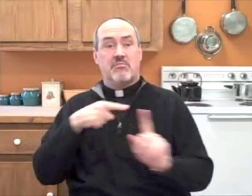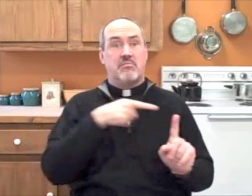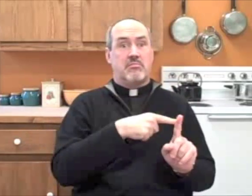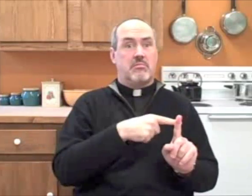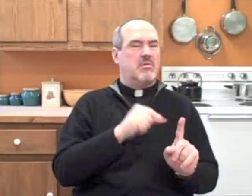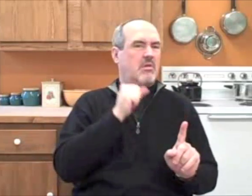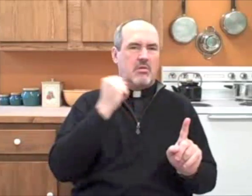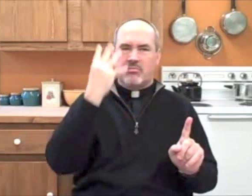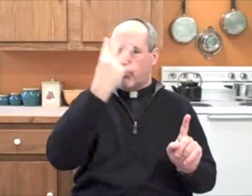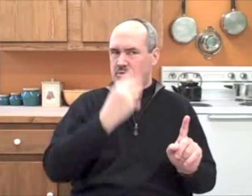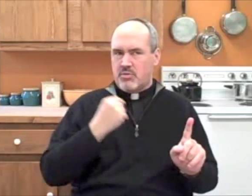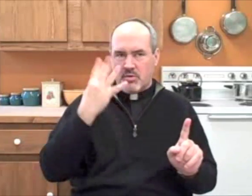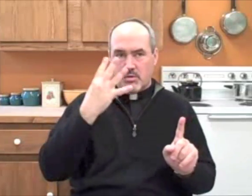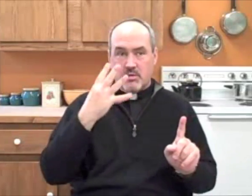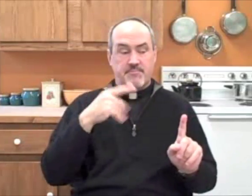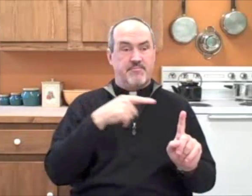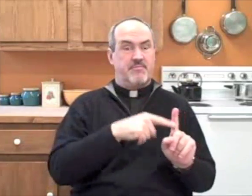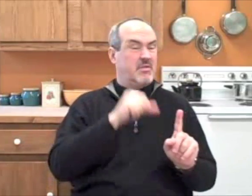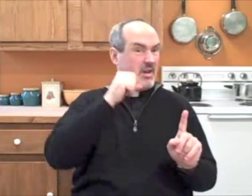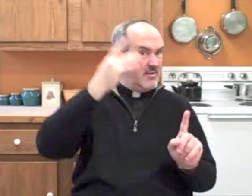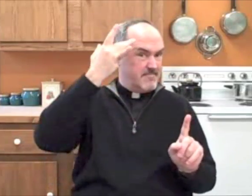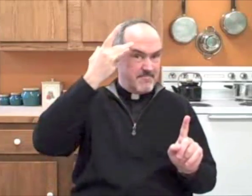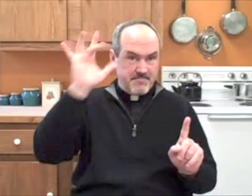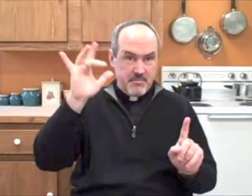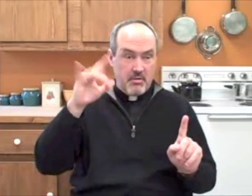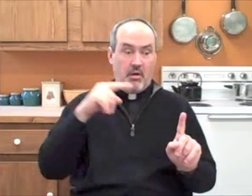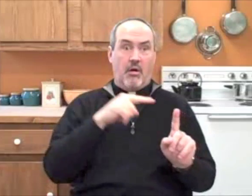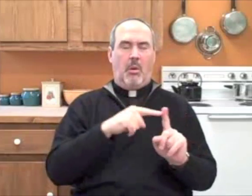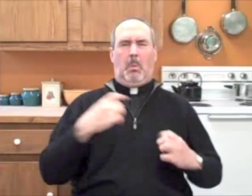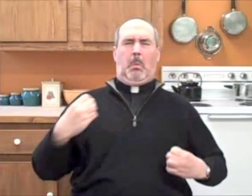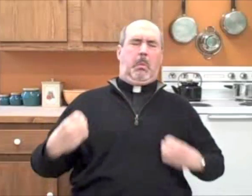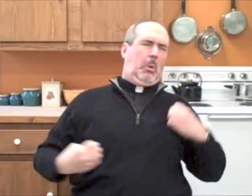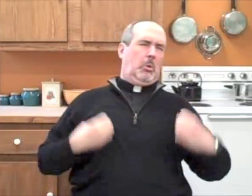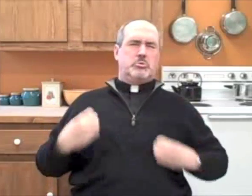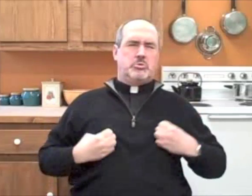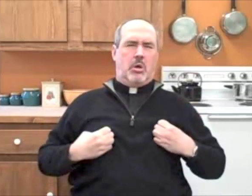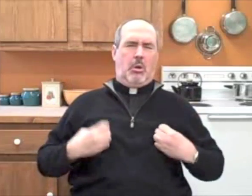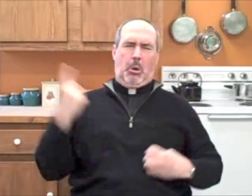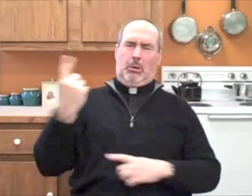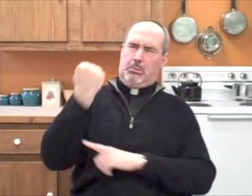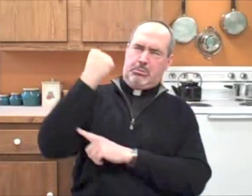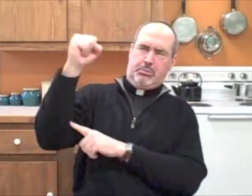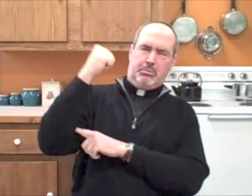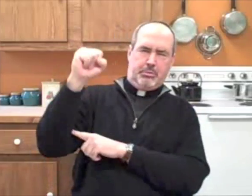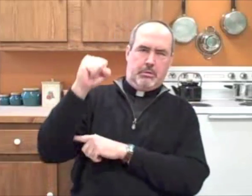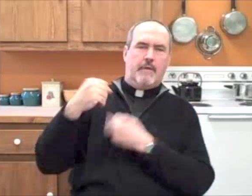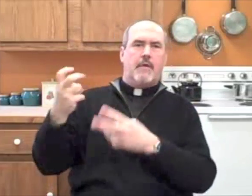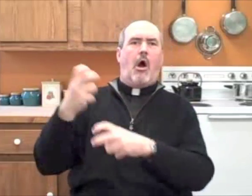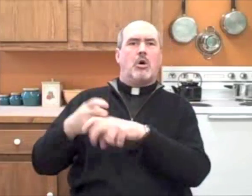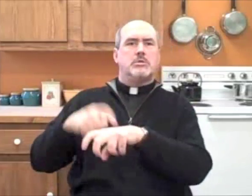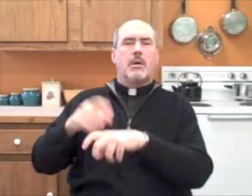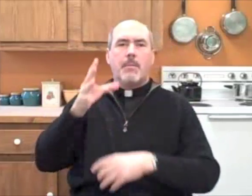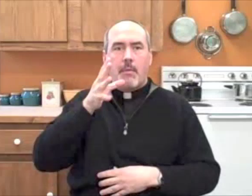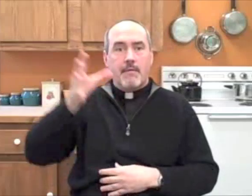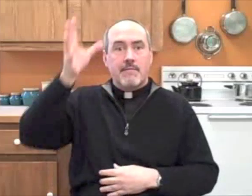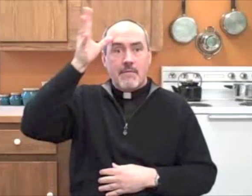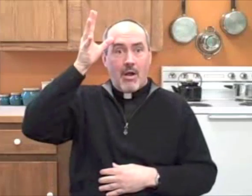siblings. She was neither pretty nor intelligent, and tended to be quite emotional and gave her parents a hard